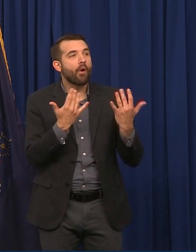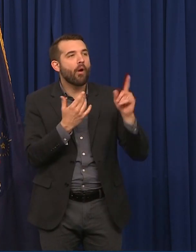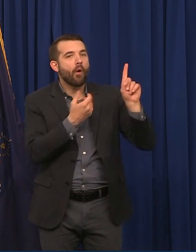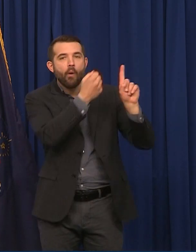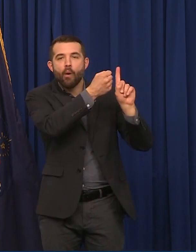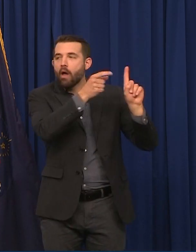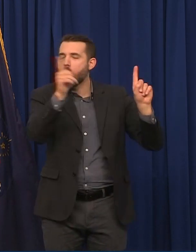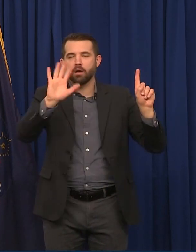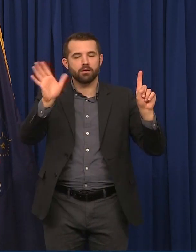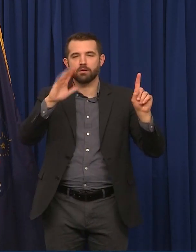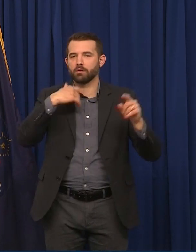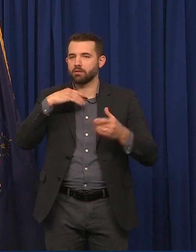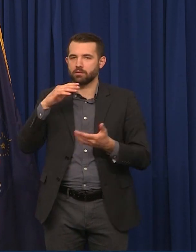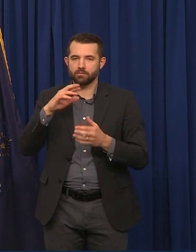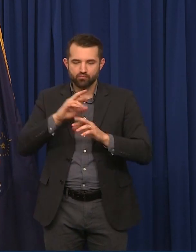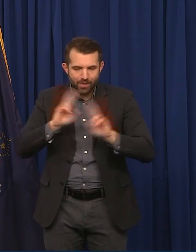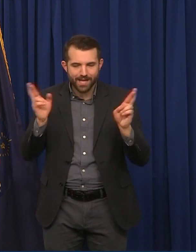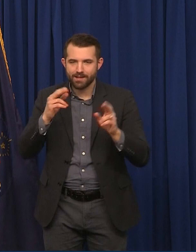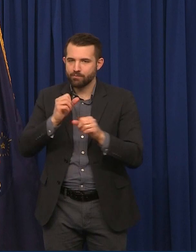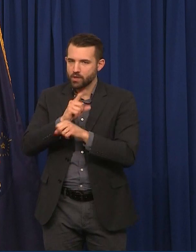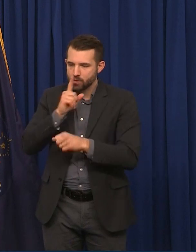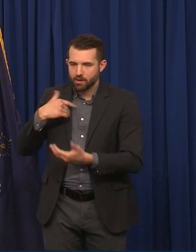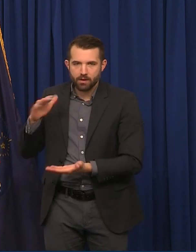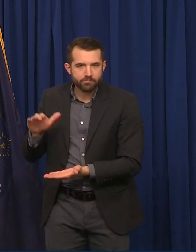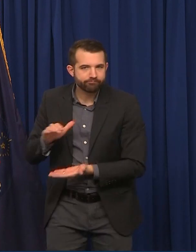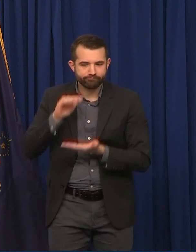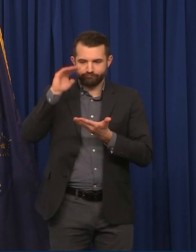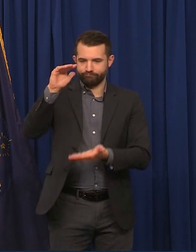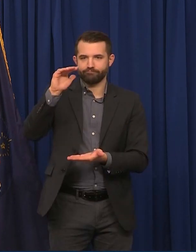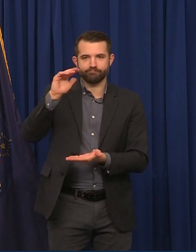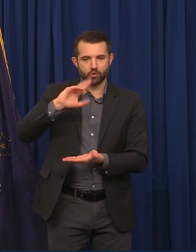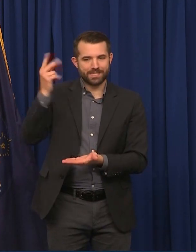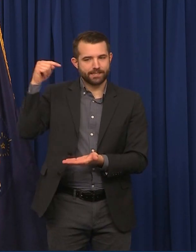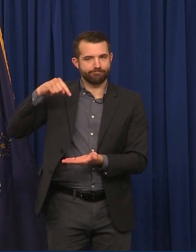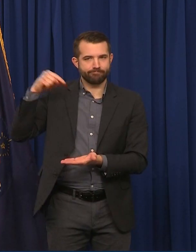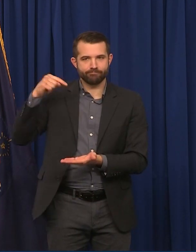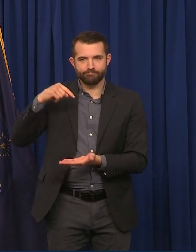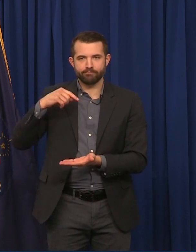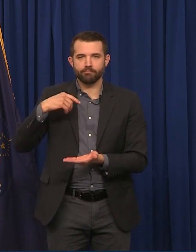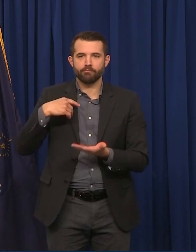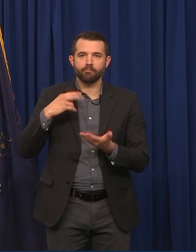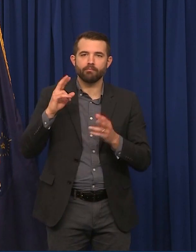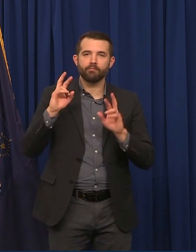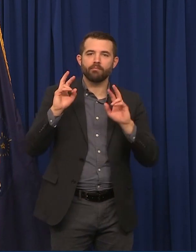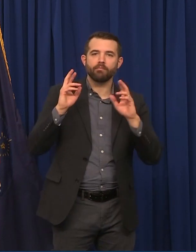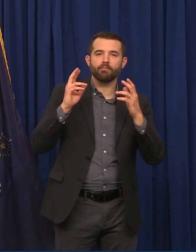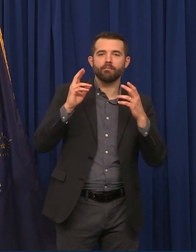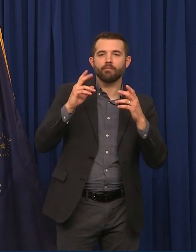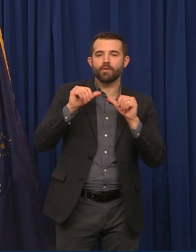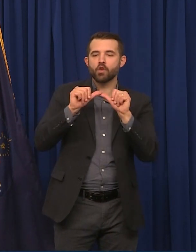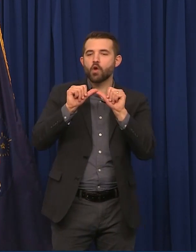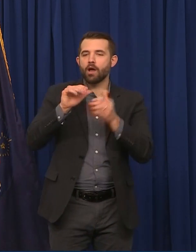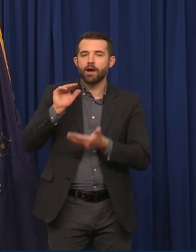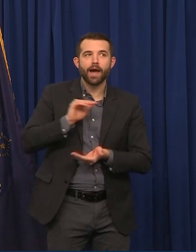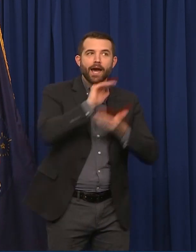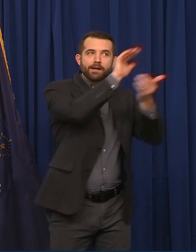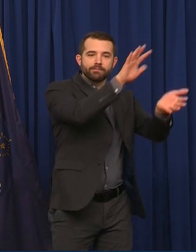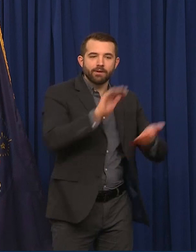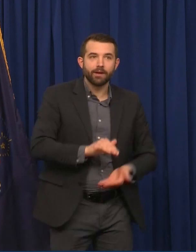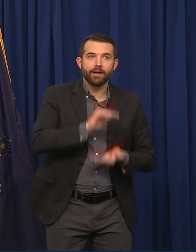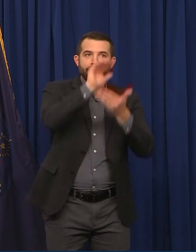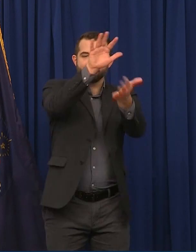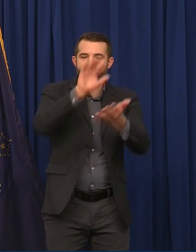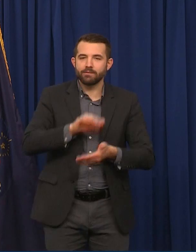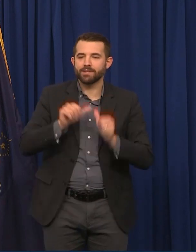system that we've set up is that there will be rolling or occasional deliveries on an ongoing basis. There will